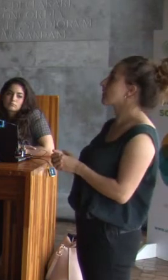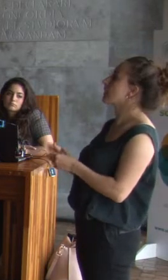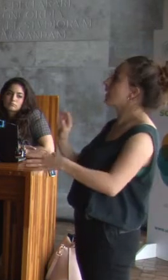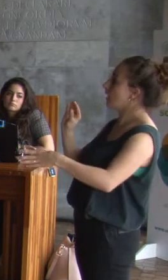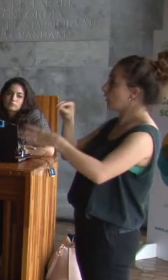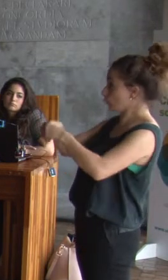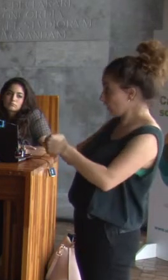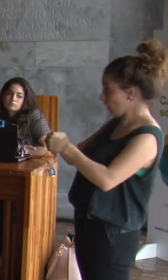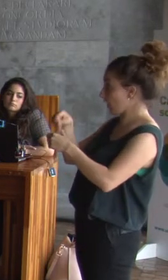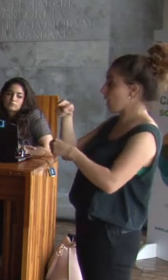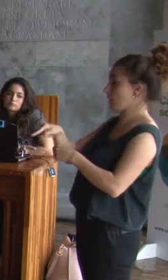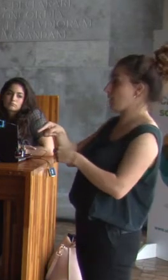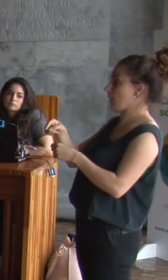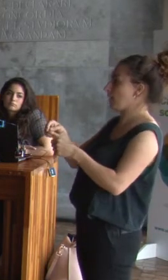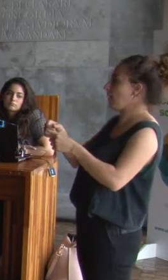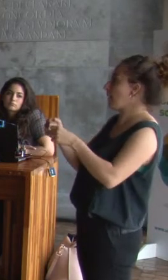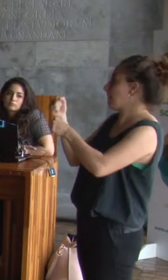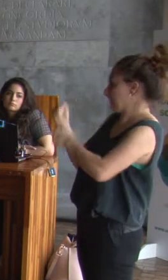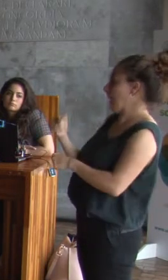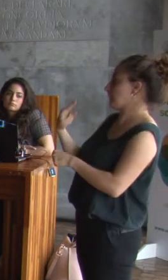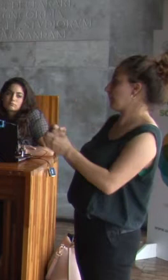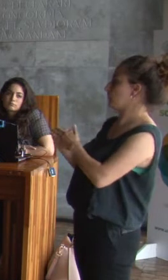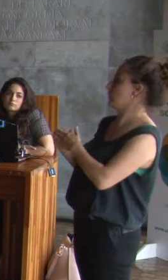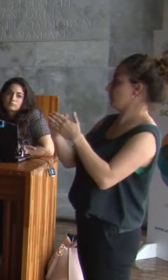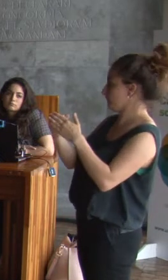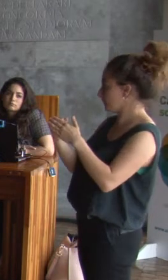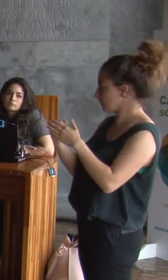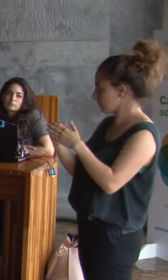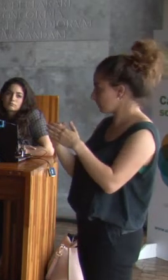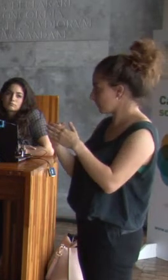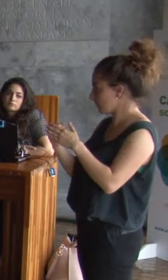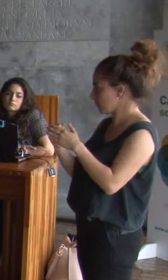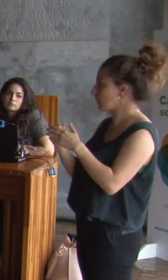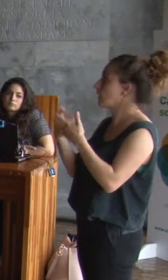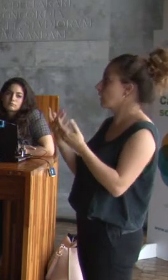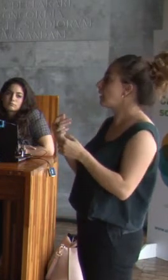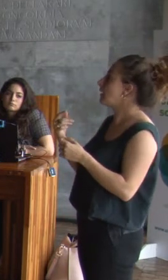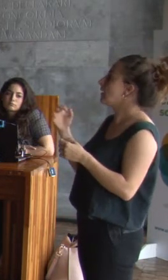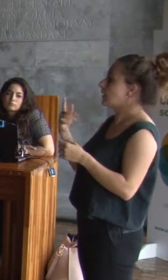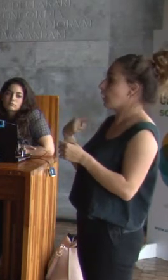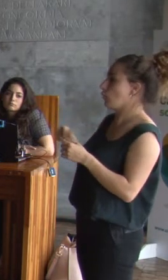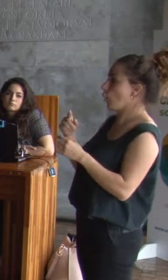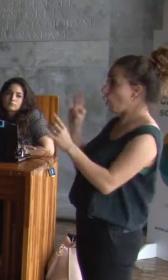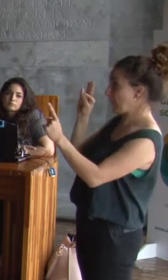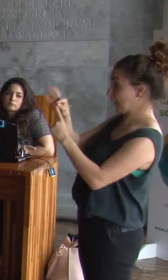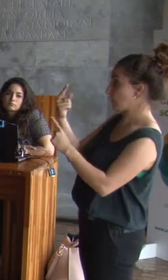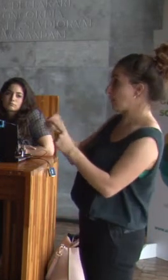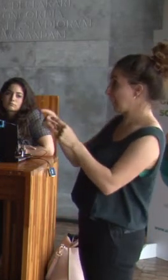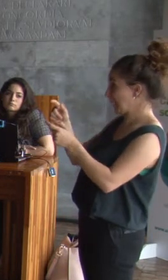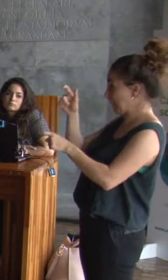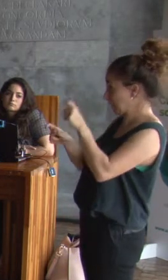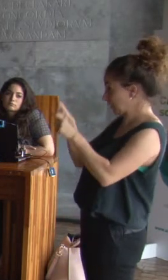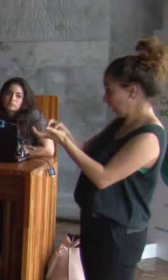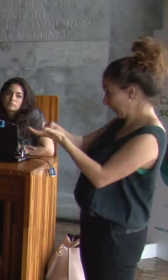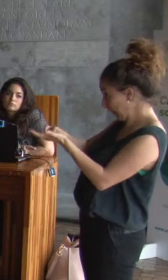benchmark for sustainability. So if we manage to meet the Sustainable Development Goals, and